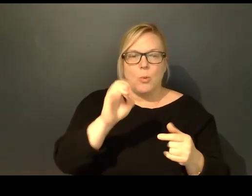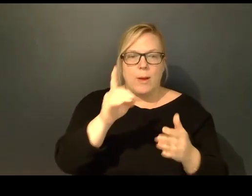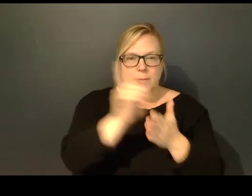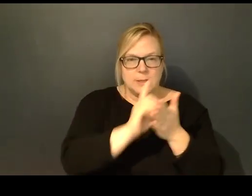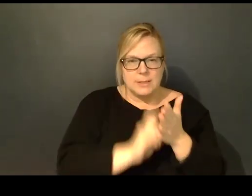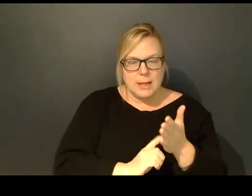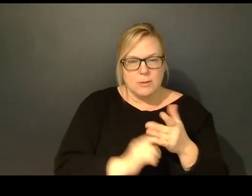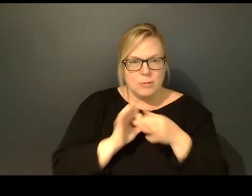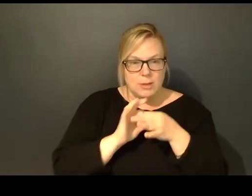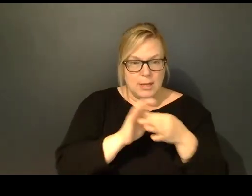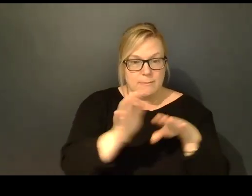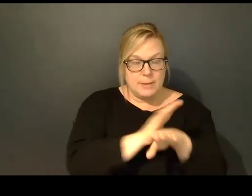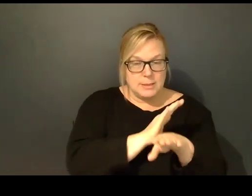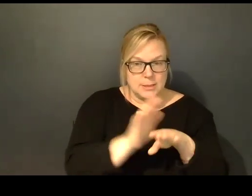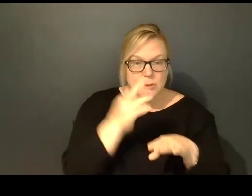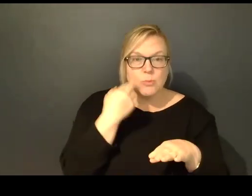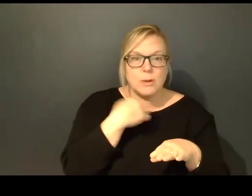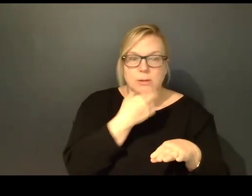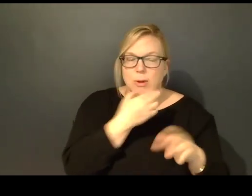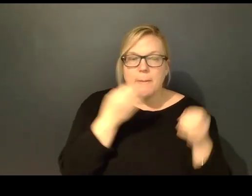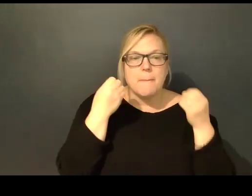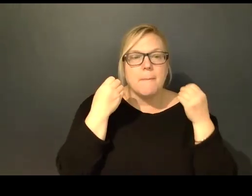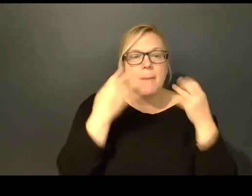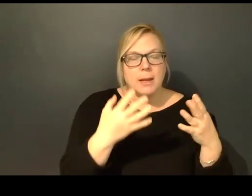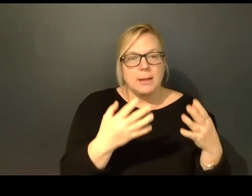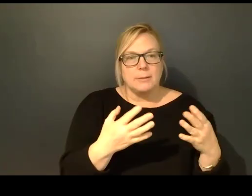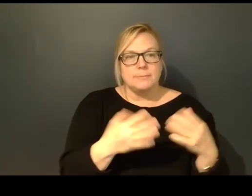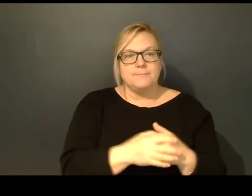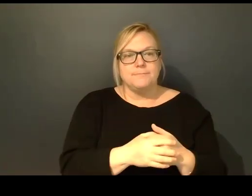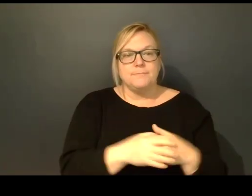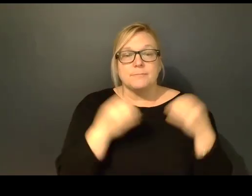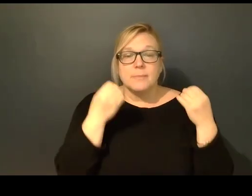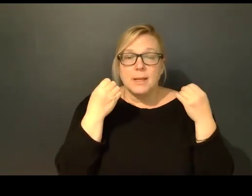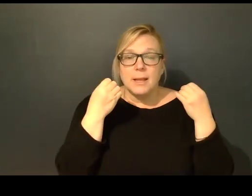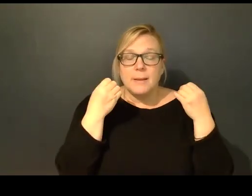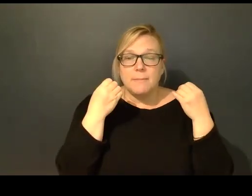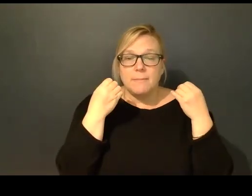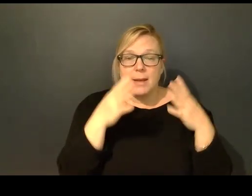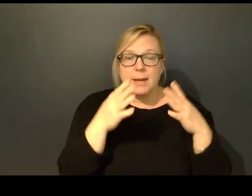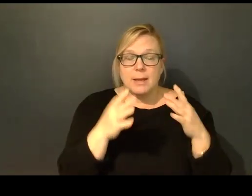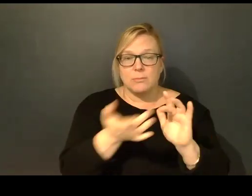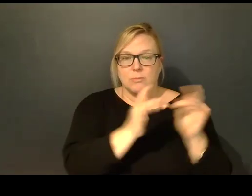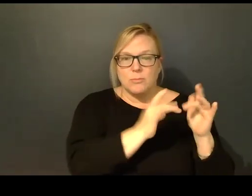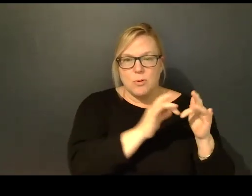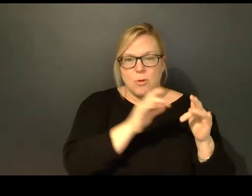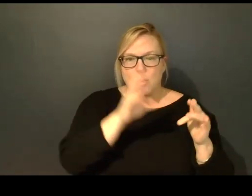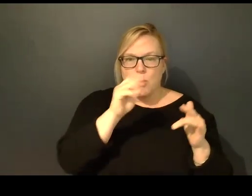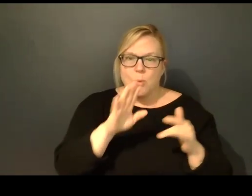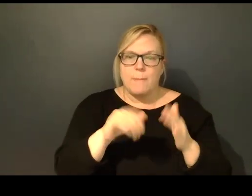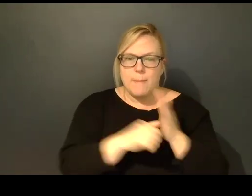restaurants, where many web pages in particularly